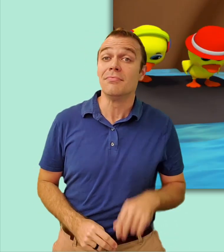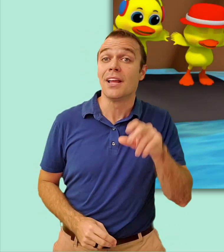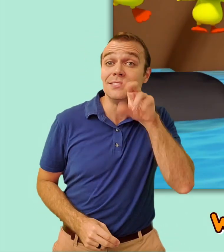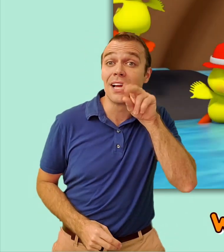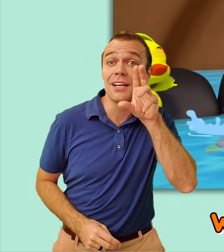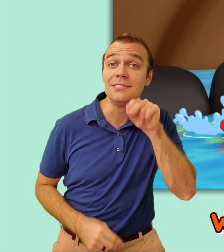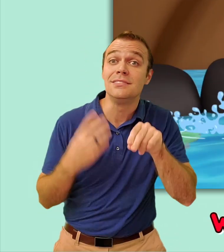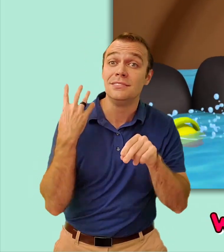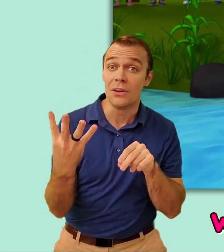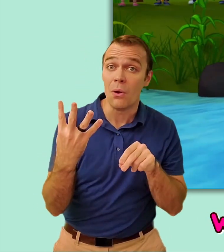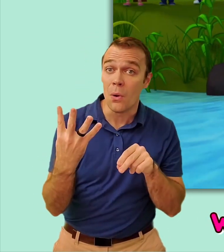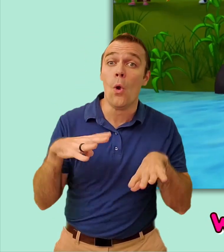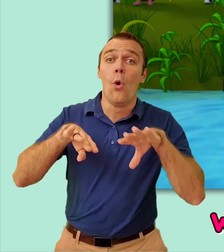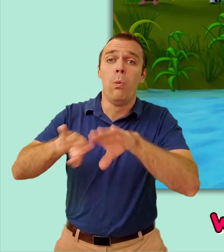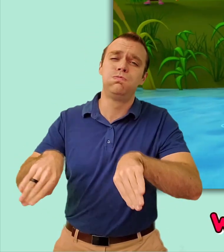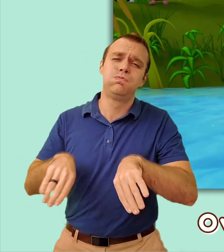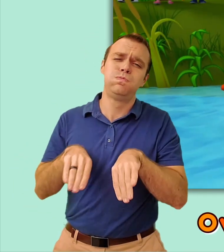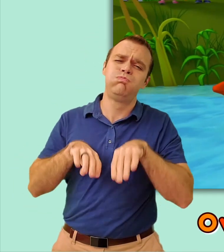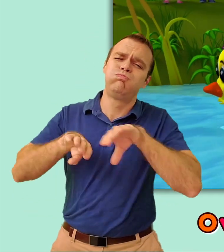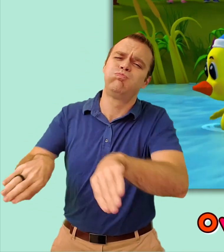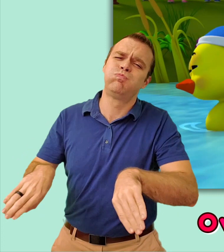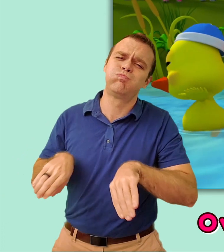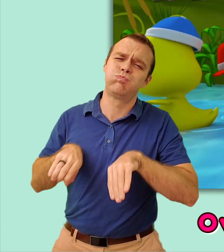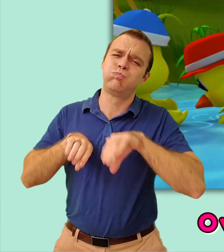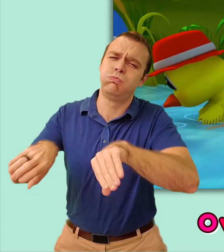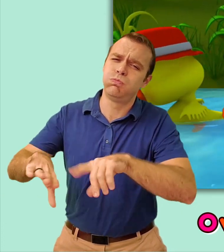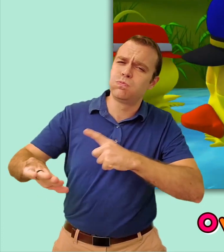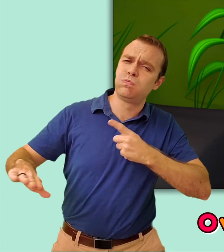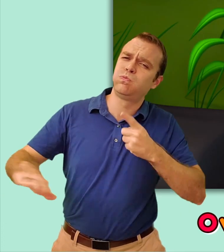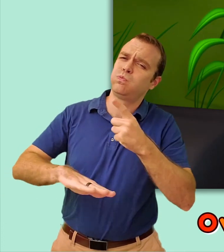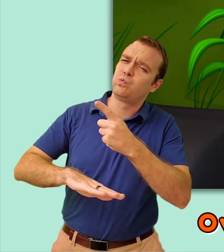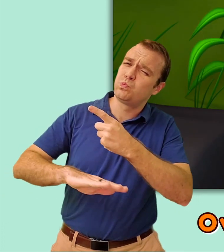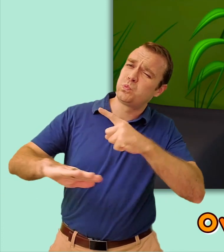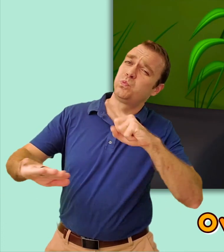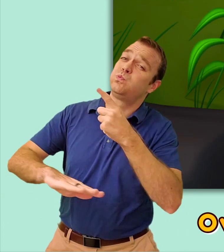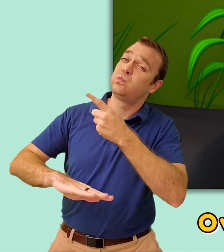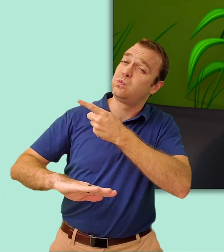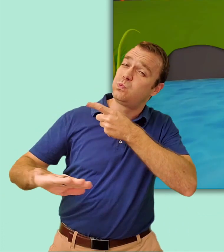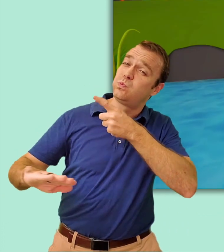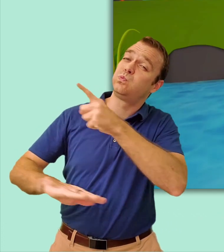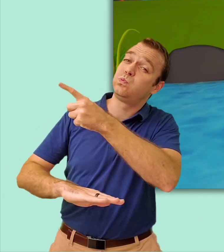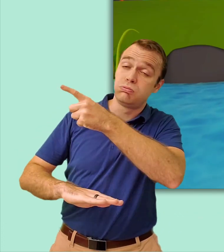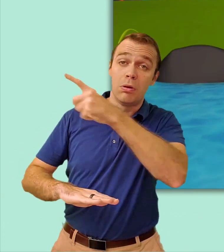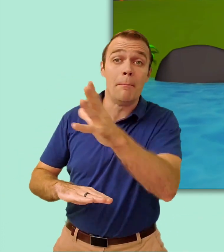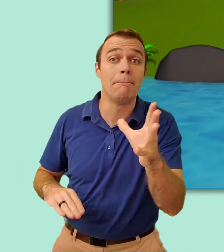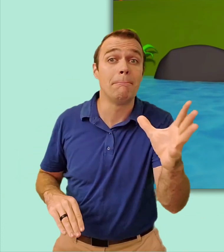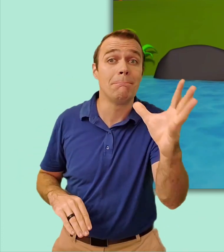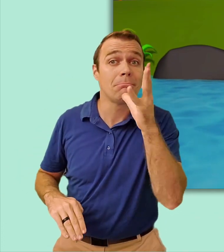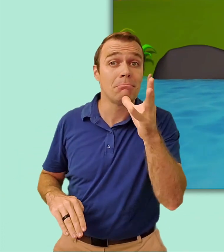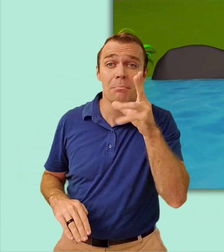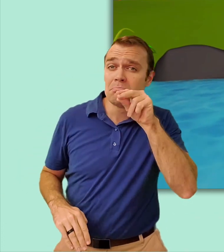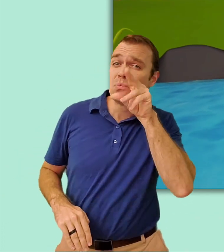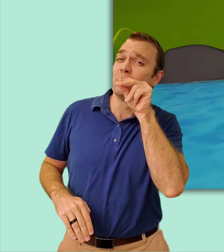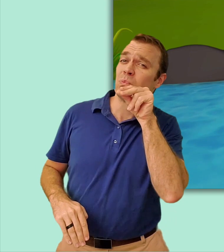Four little ducks went swimming one day, over the hill and far away. Mother duck